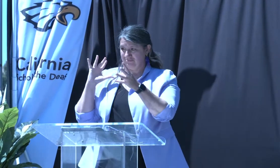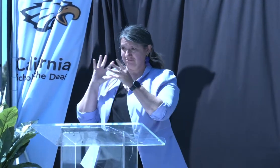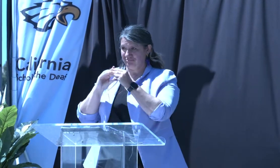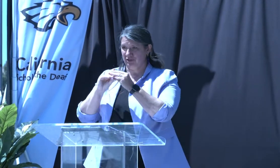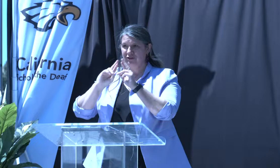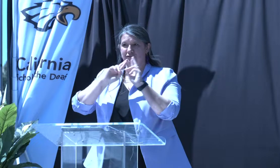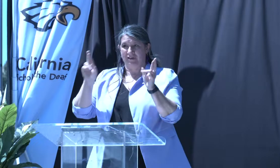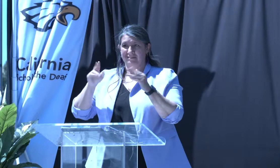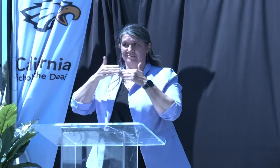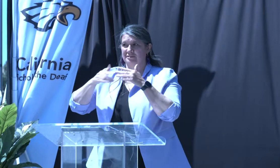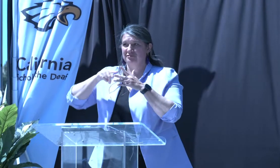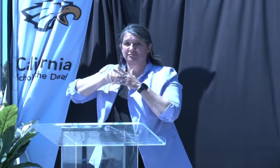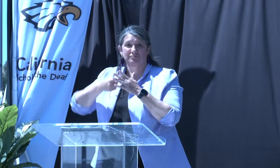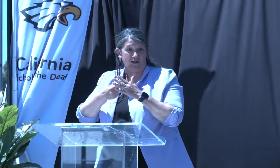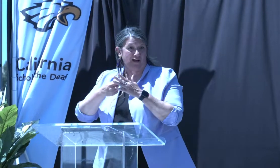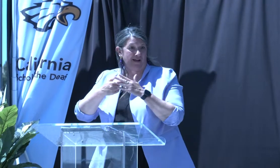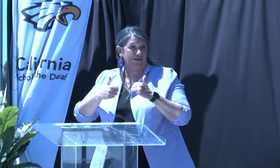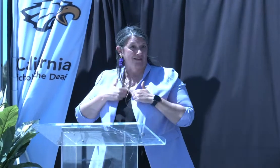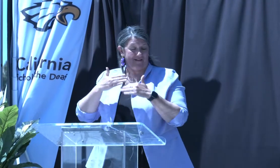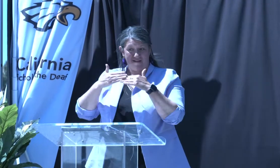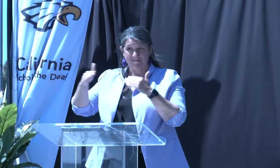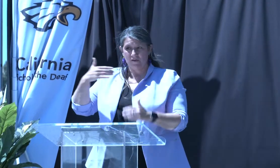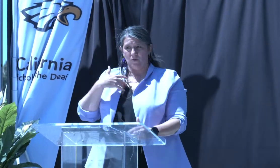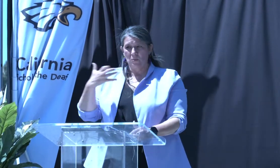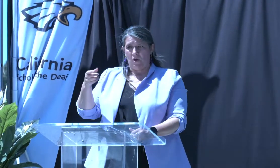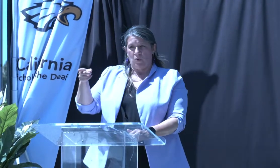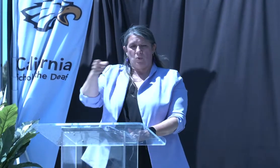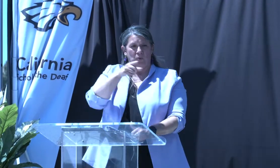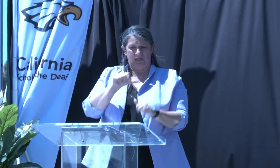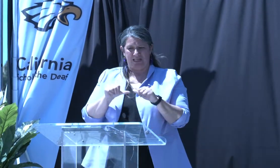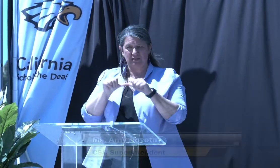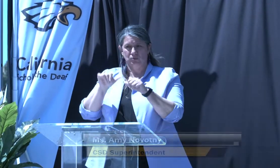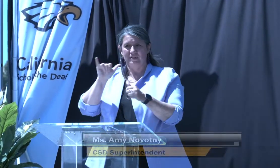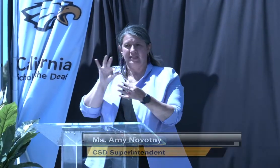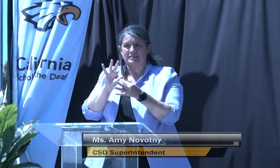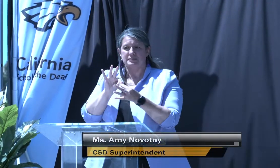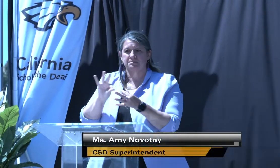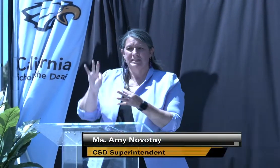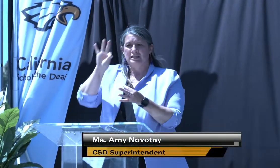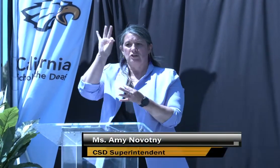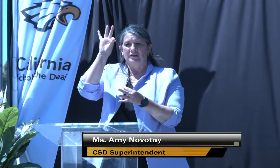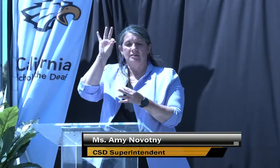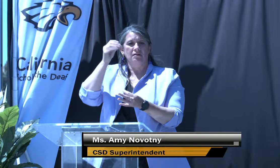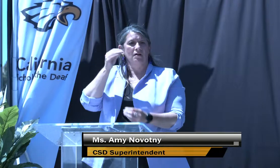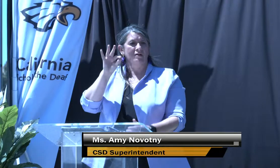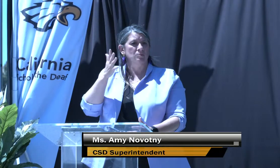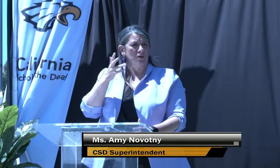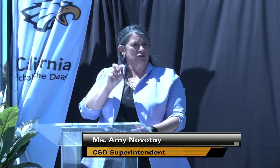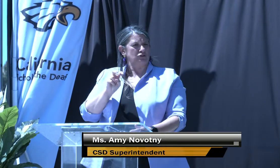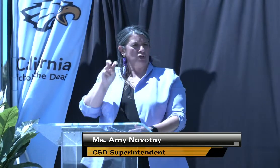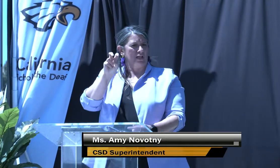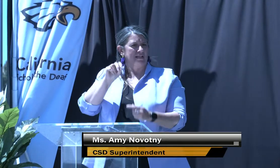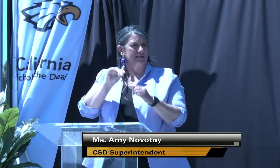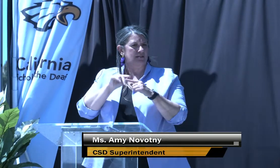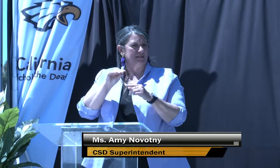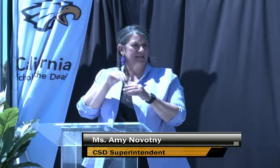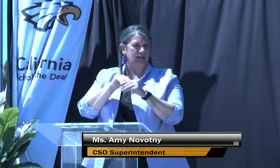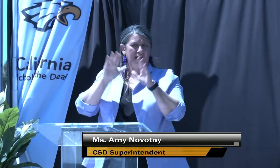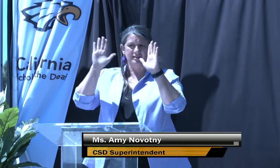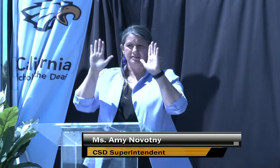is the culmination of all the events that we've been celebrating lately. What I want you to think about is how you will continue this